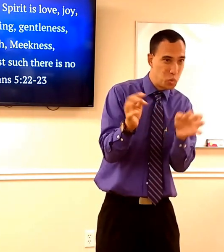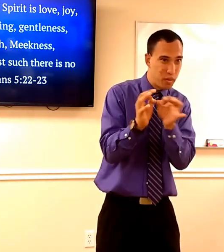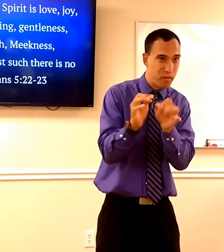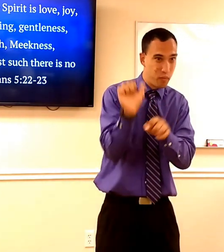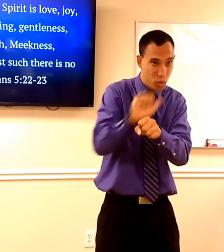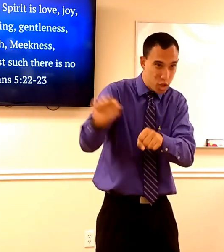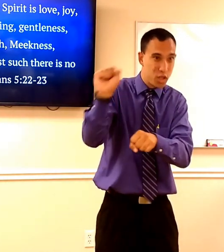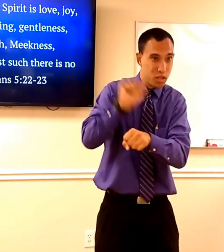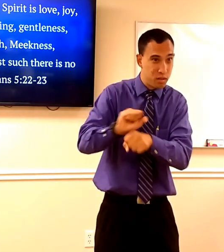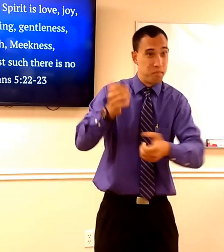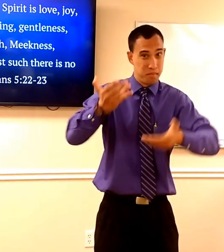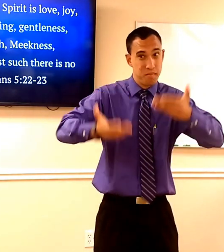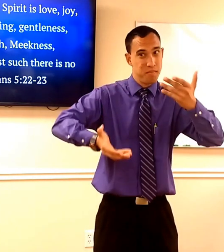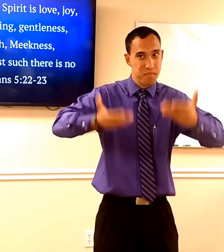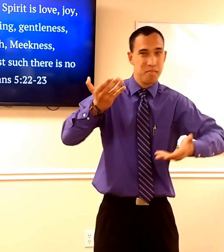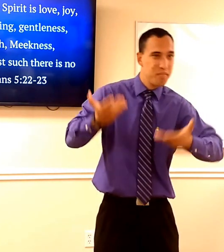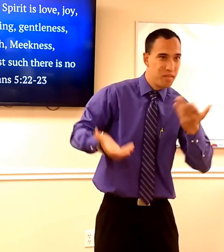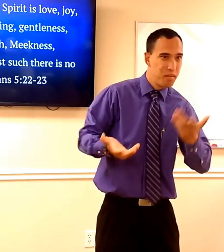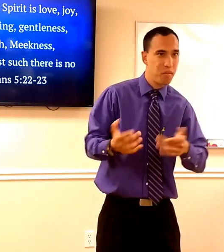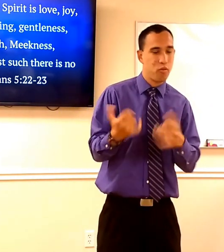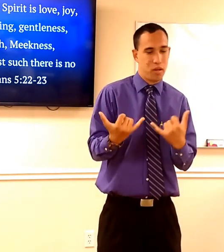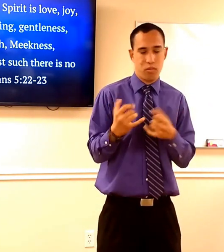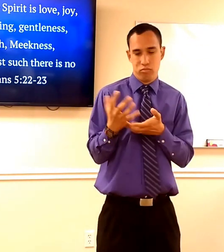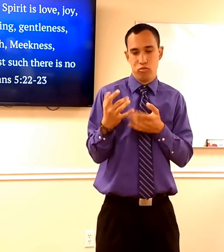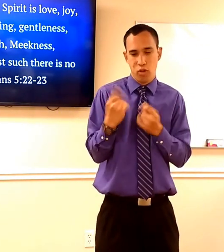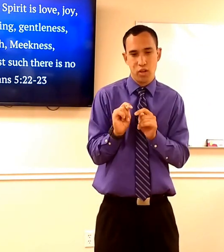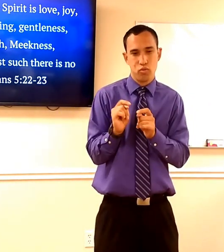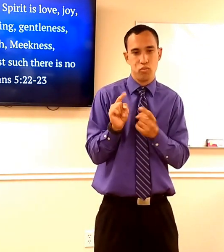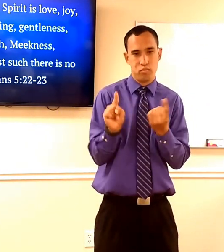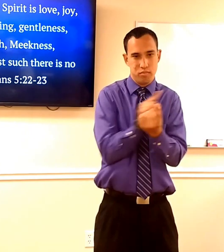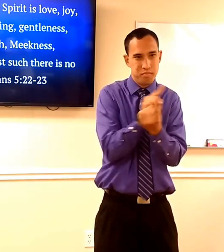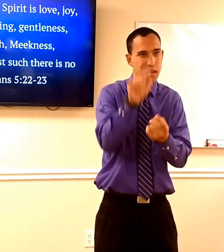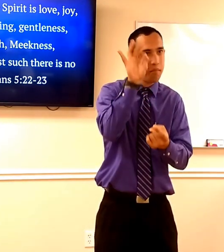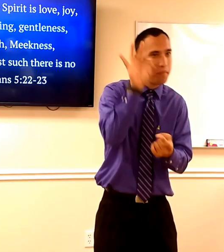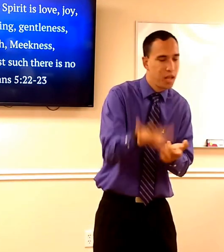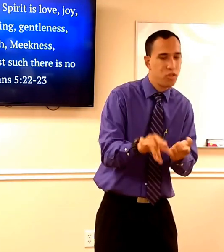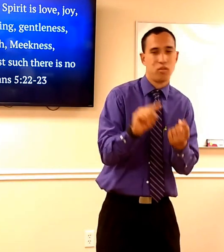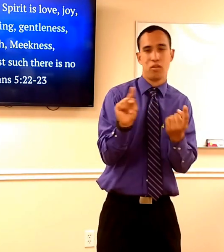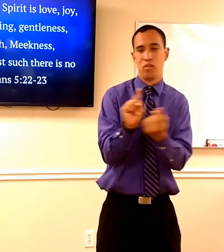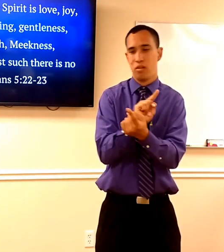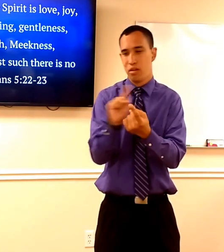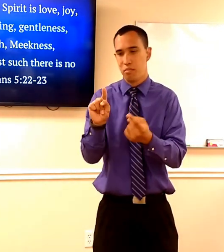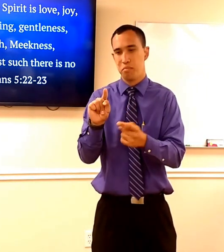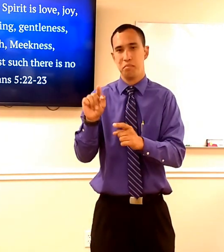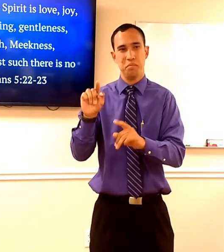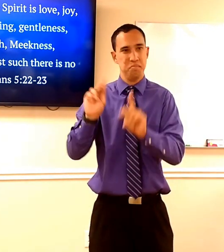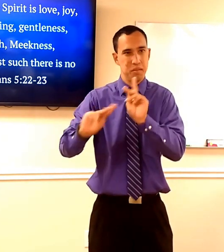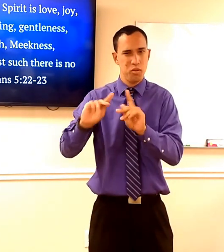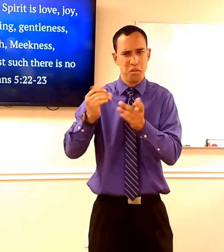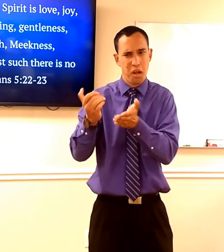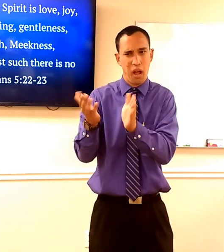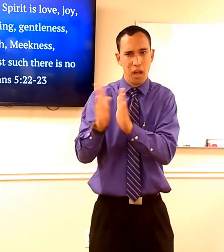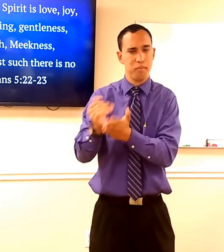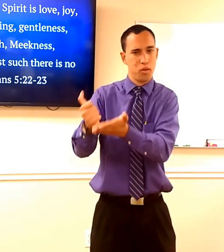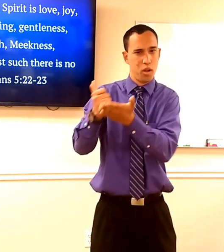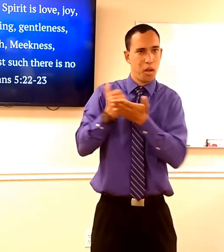That's a lot, so it's going to take several years to even just fulfill those requests, we've been meeting pastors